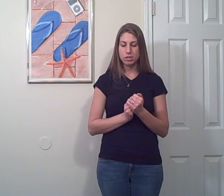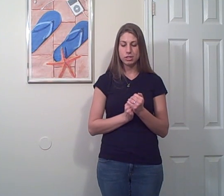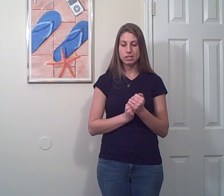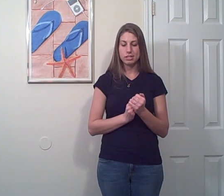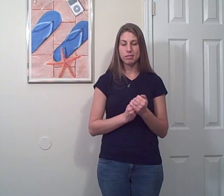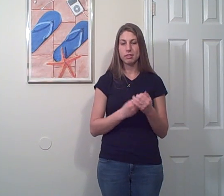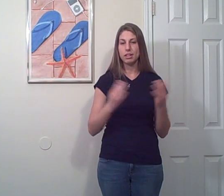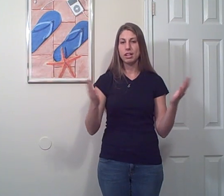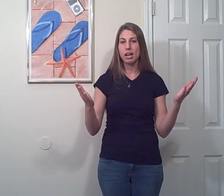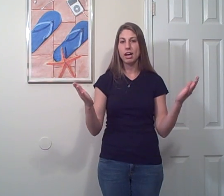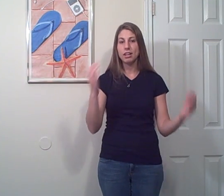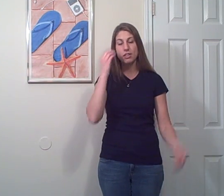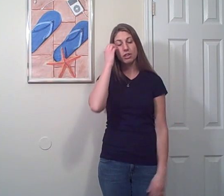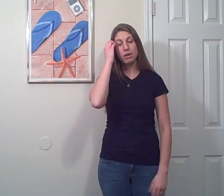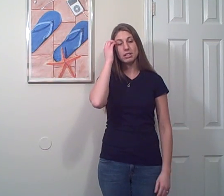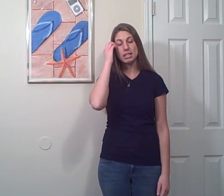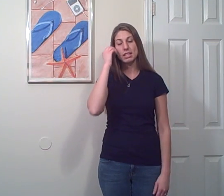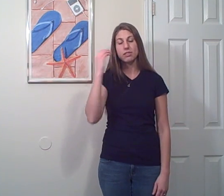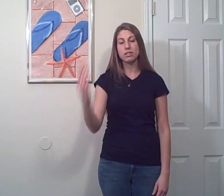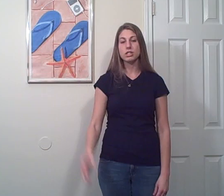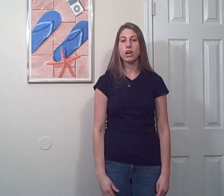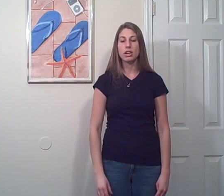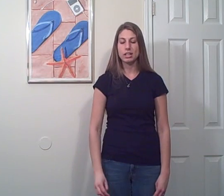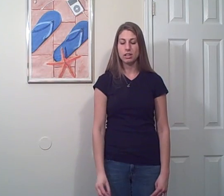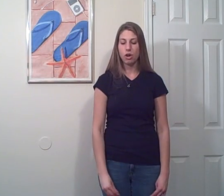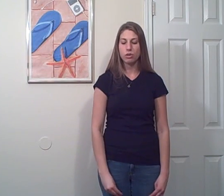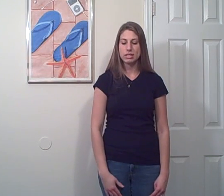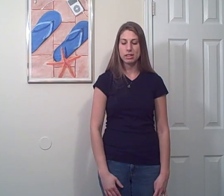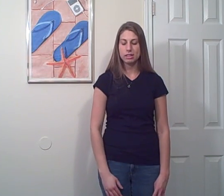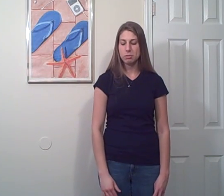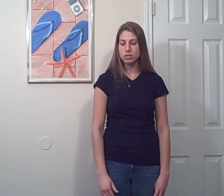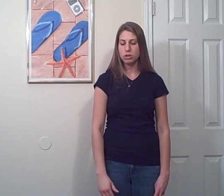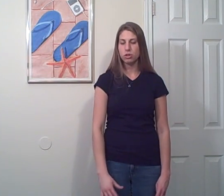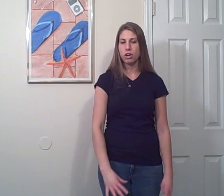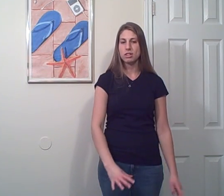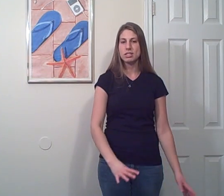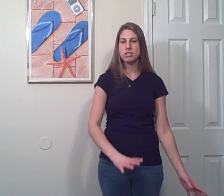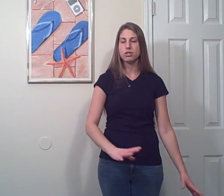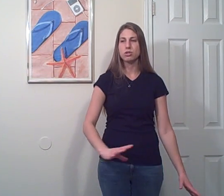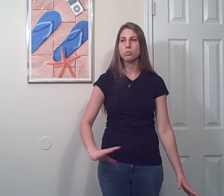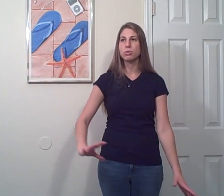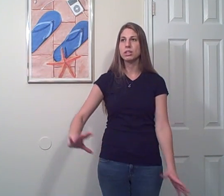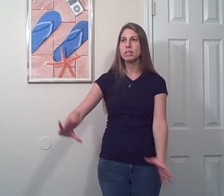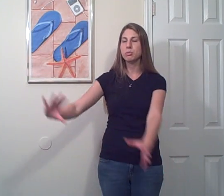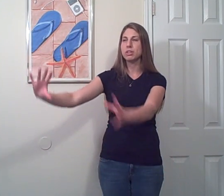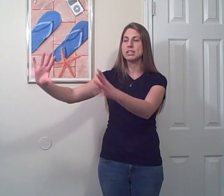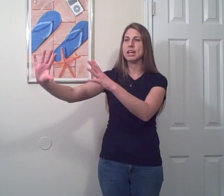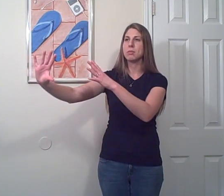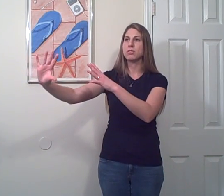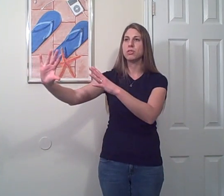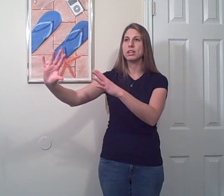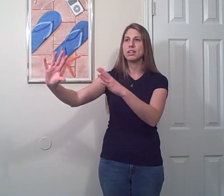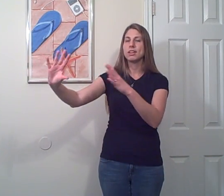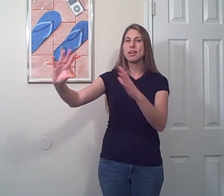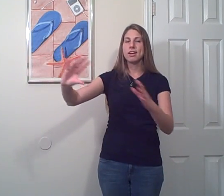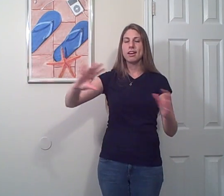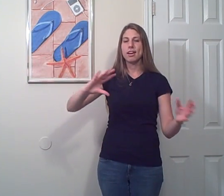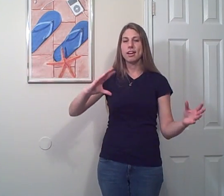just another note is at the end of the song it holds out lead me to the cross, and it's just a really pretty time